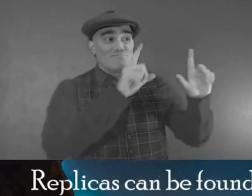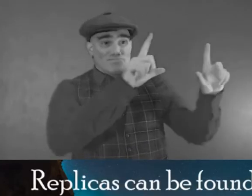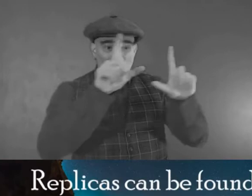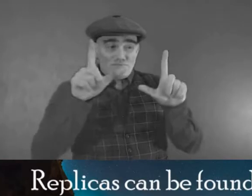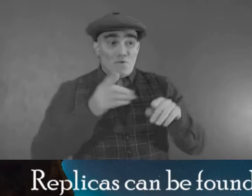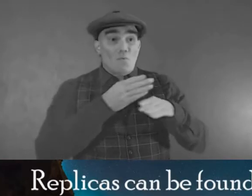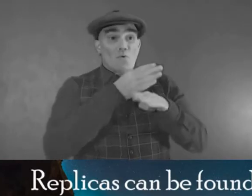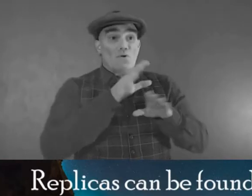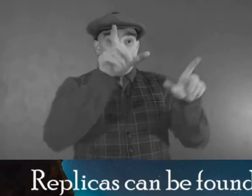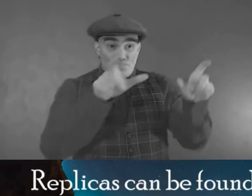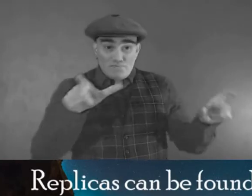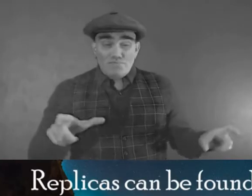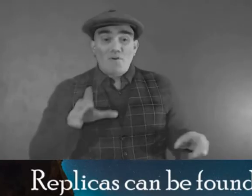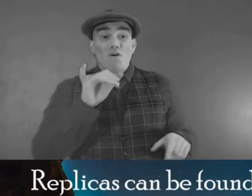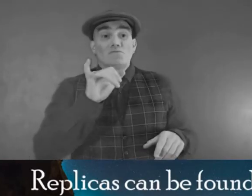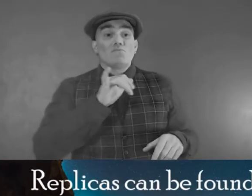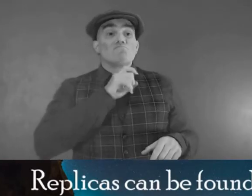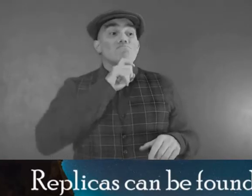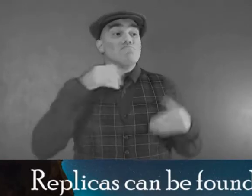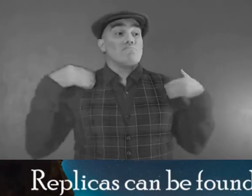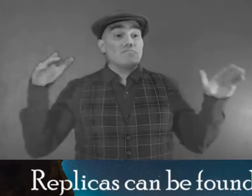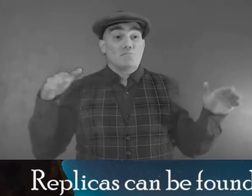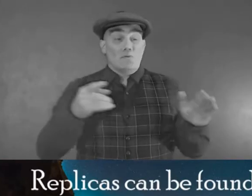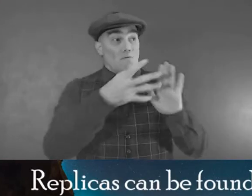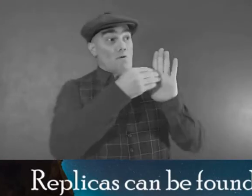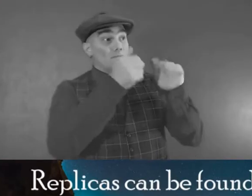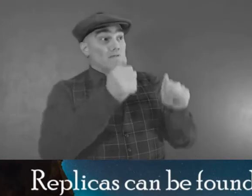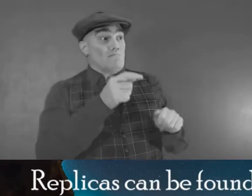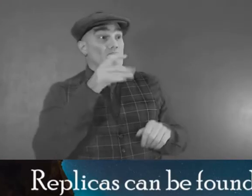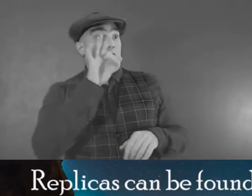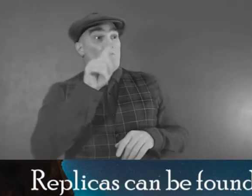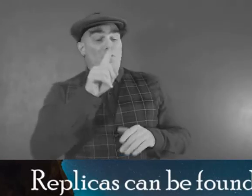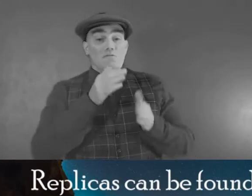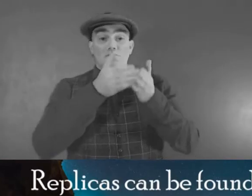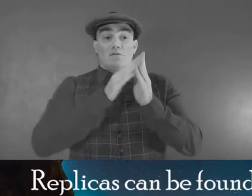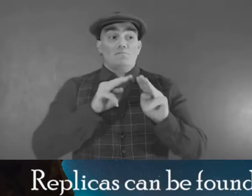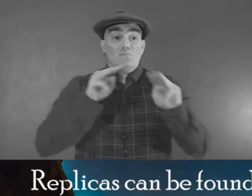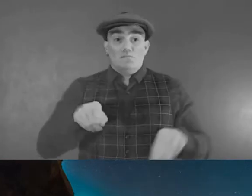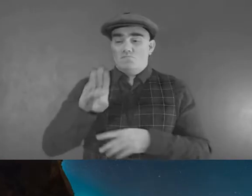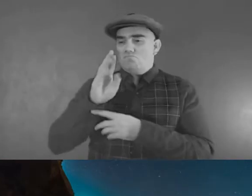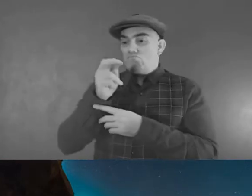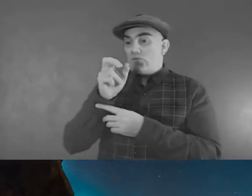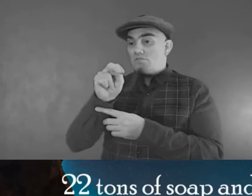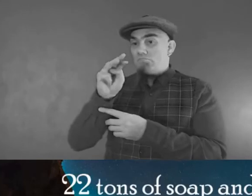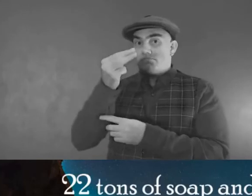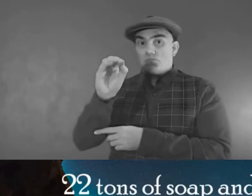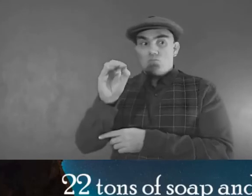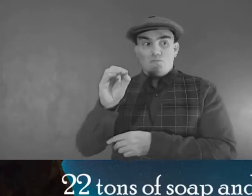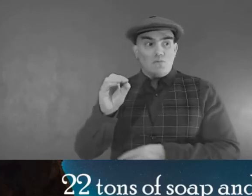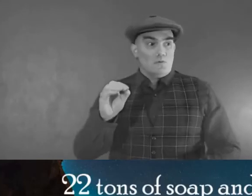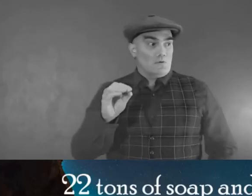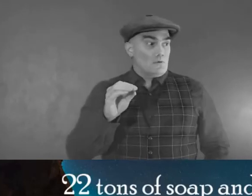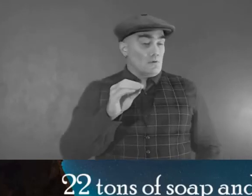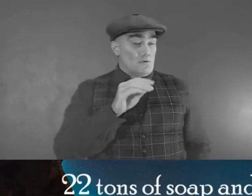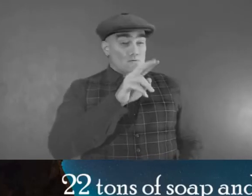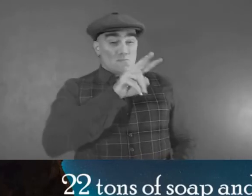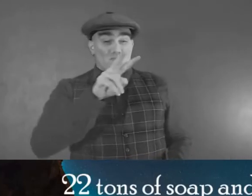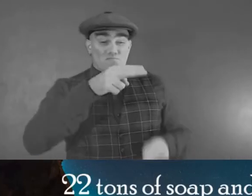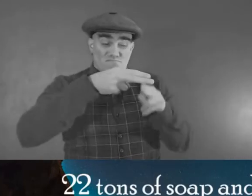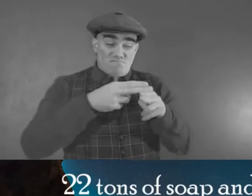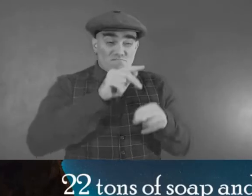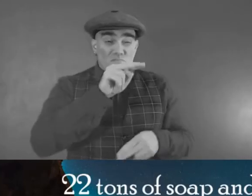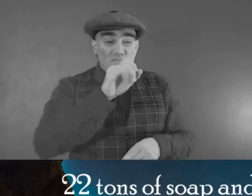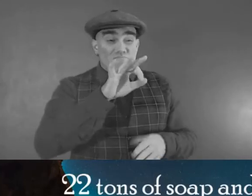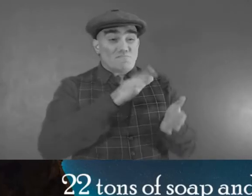and paintings. Replicas can be found at the Titanic Museum in Branson, Missouri. 22 tons of soap and